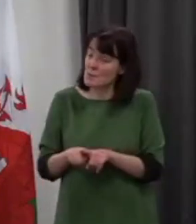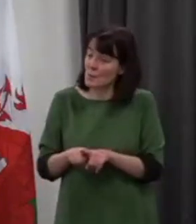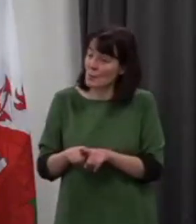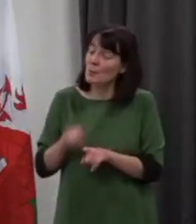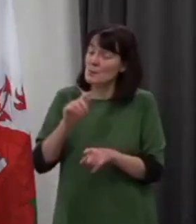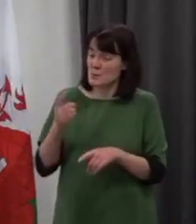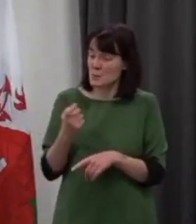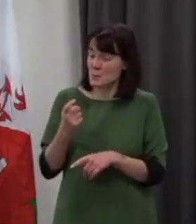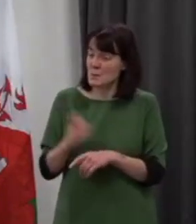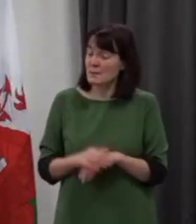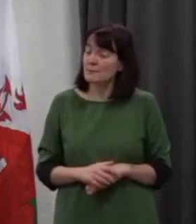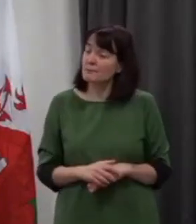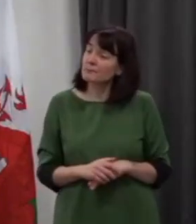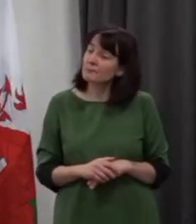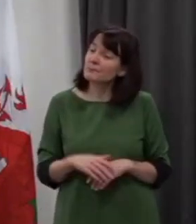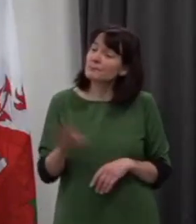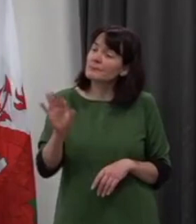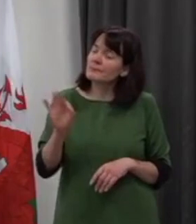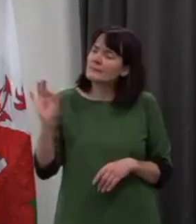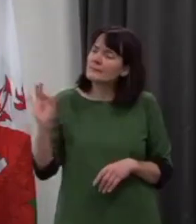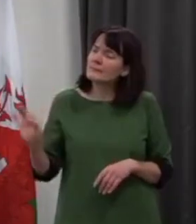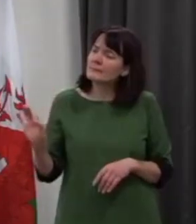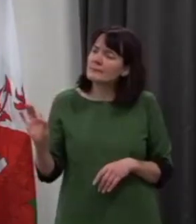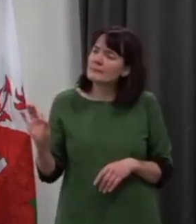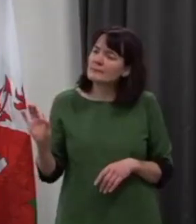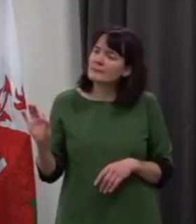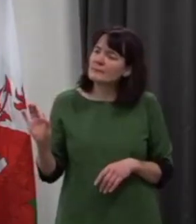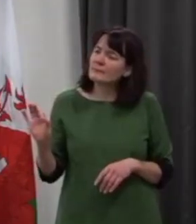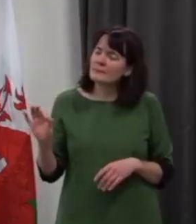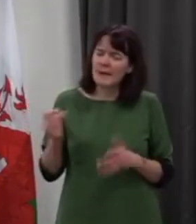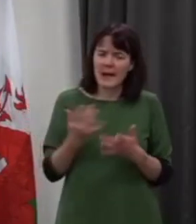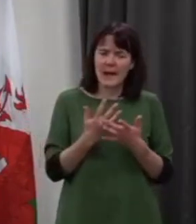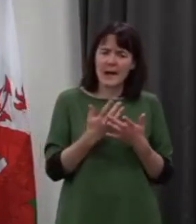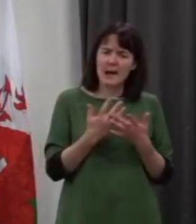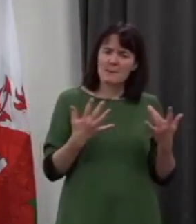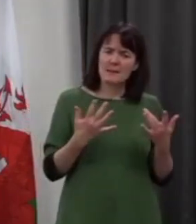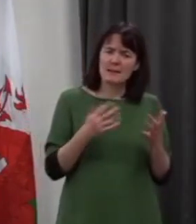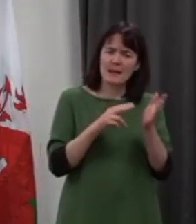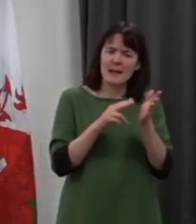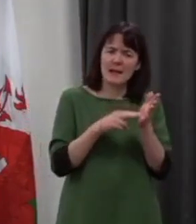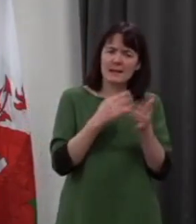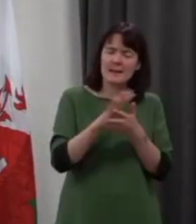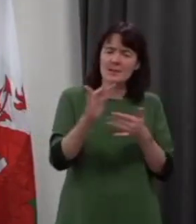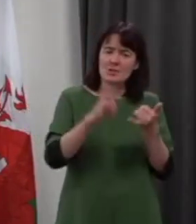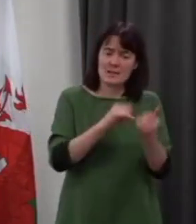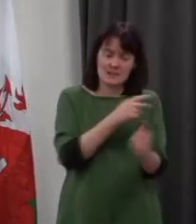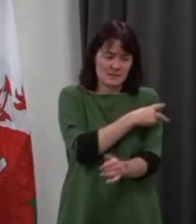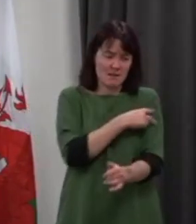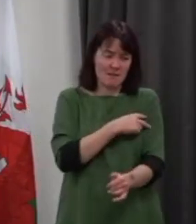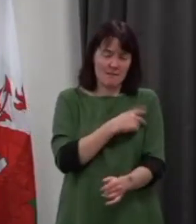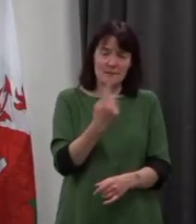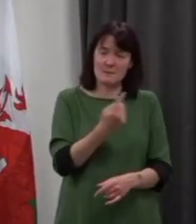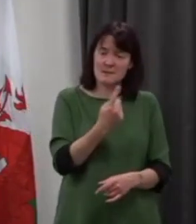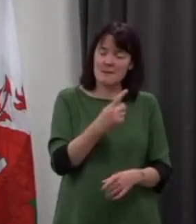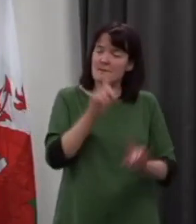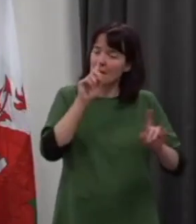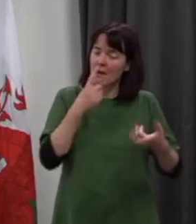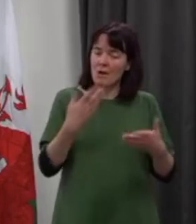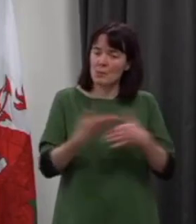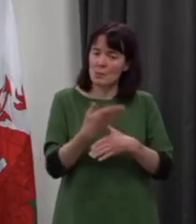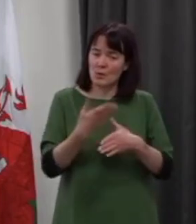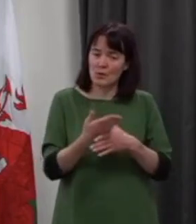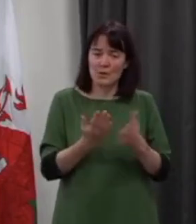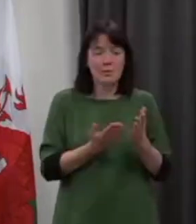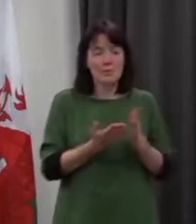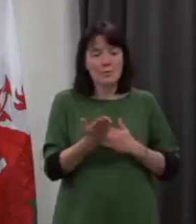Figures on how many NHS staff are currently off work, either sick or self-isolating at the moment, and how